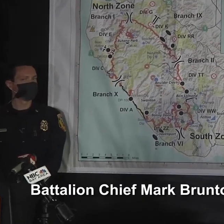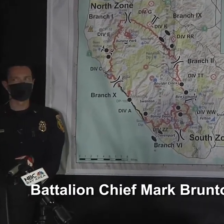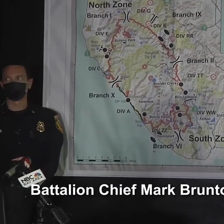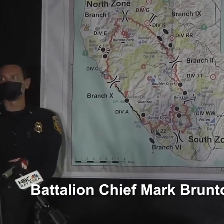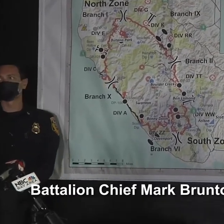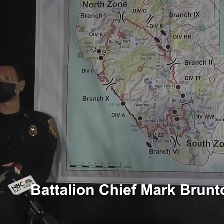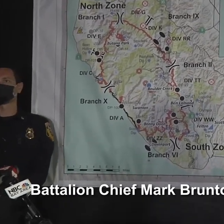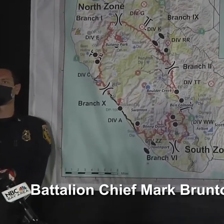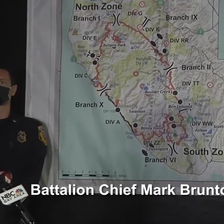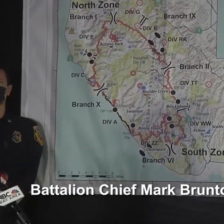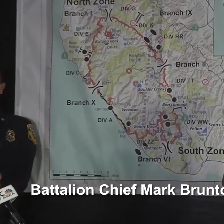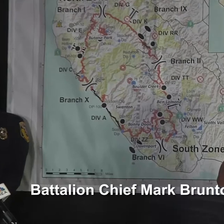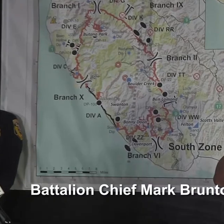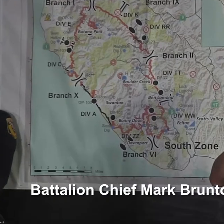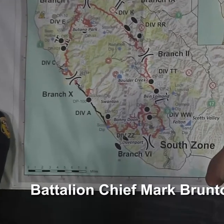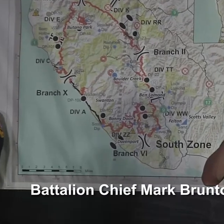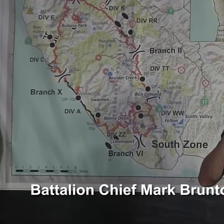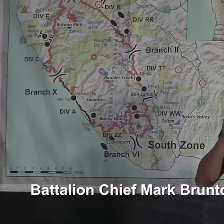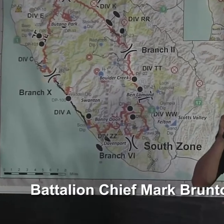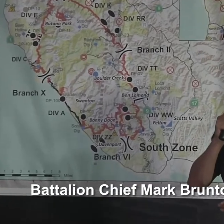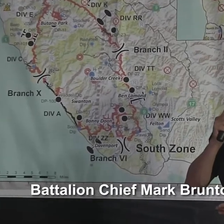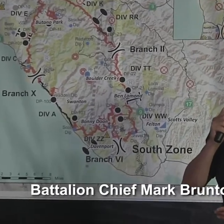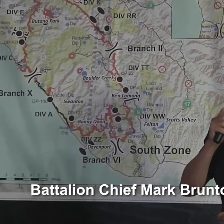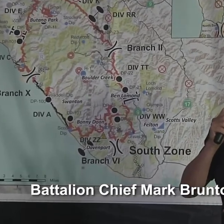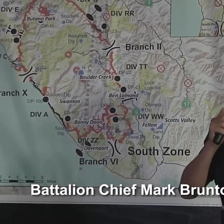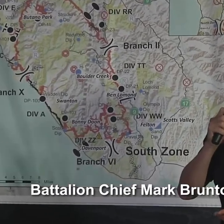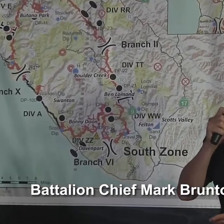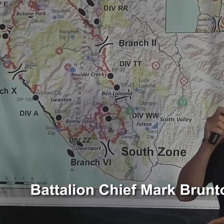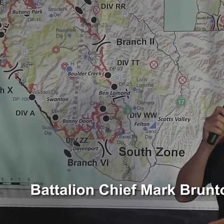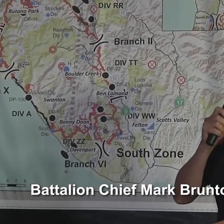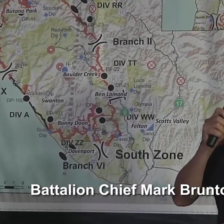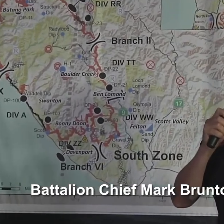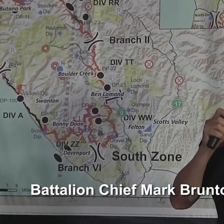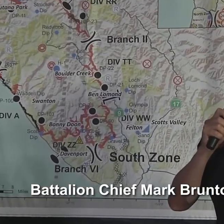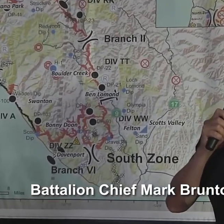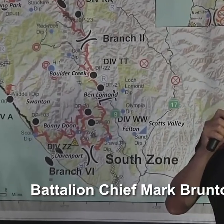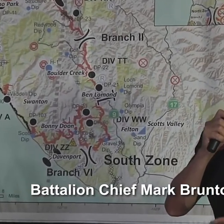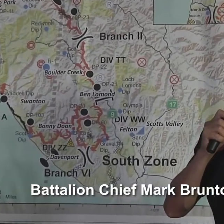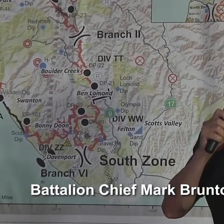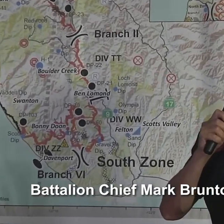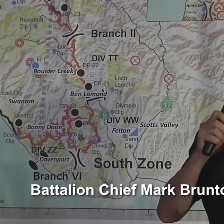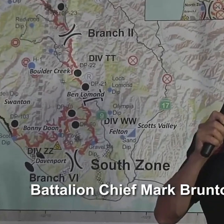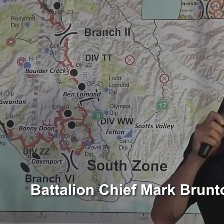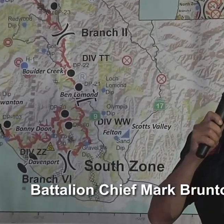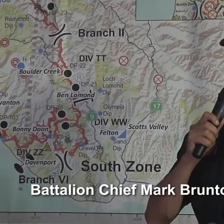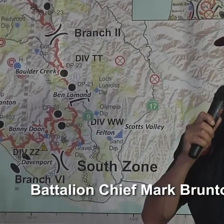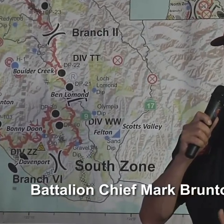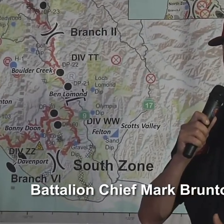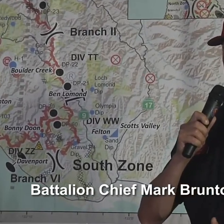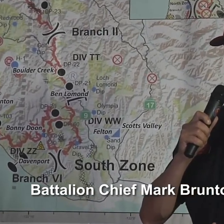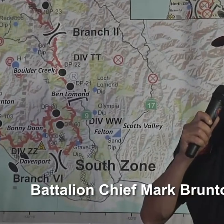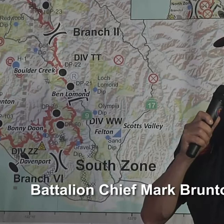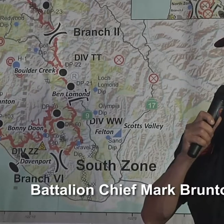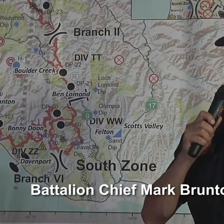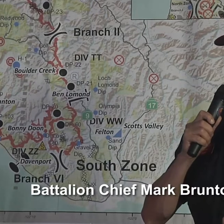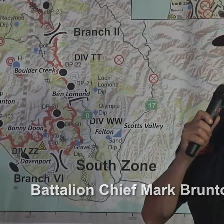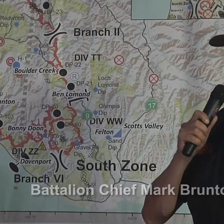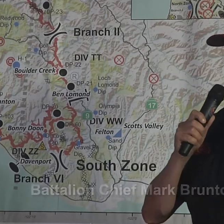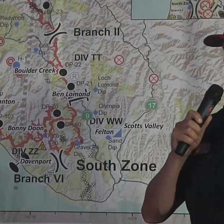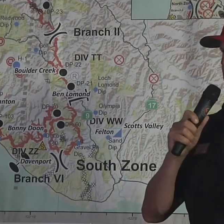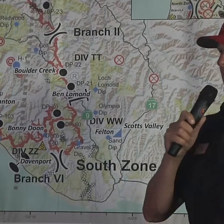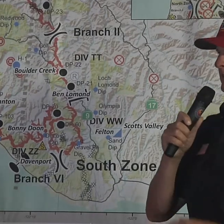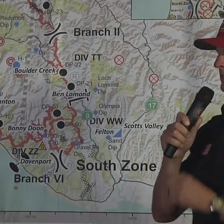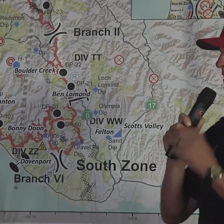We're steadily getting a trickle of resources in. As soon as we're getting those resources, we're putting them to work, putting them into our plan to achieve